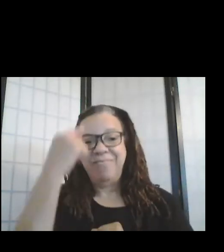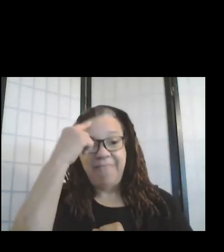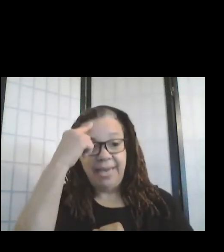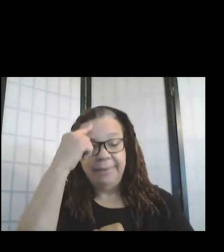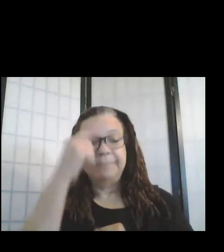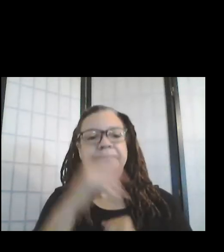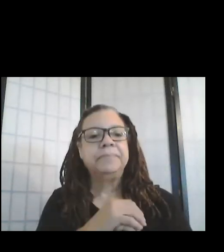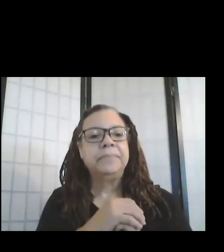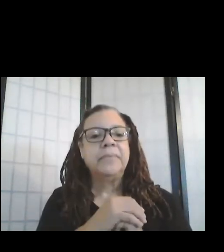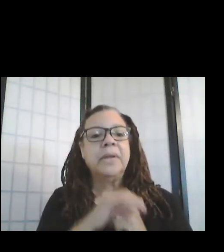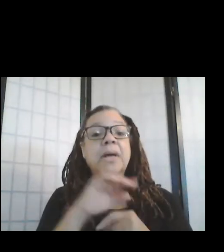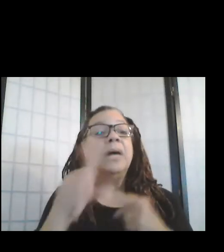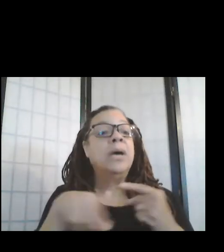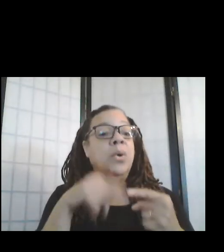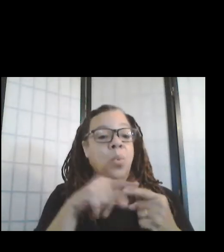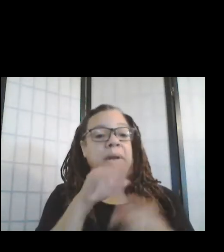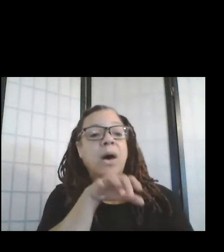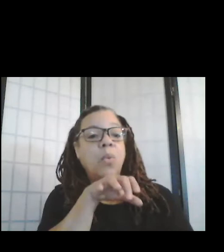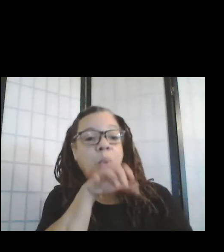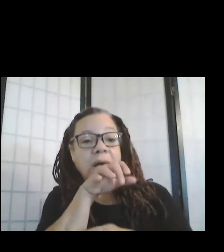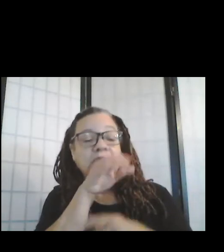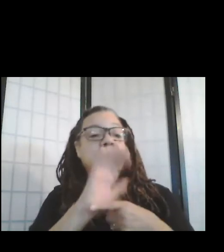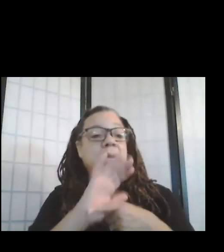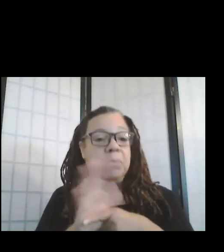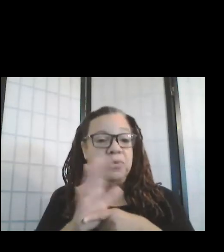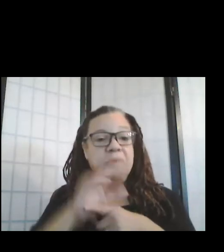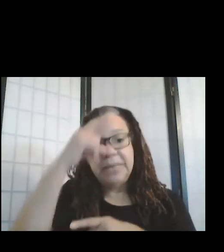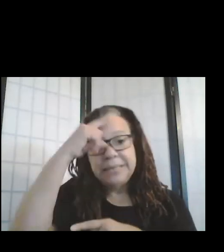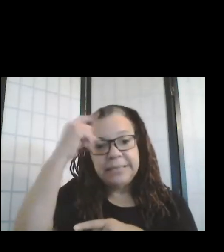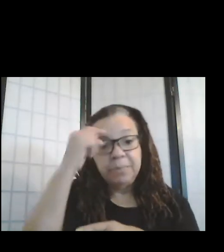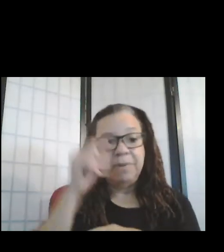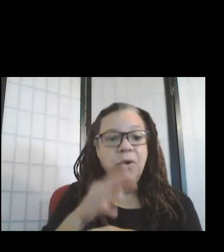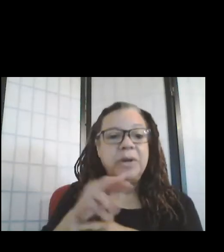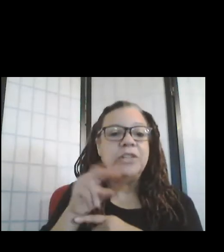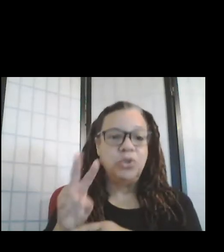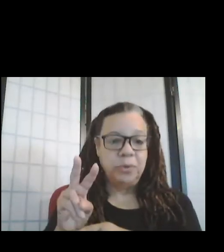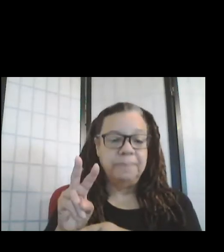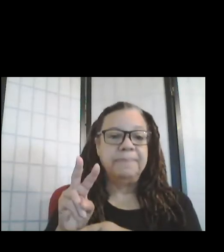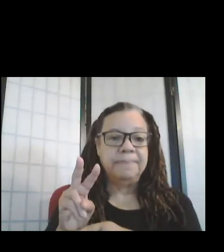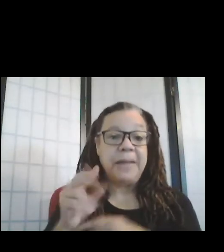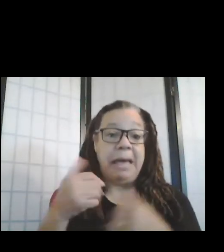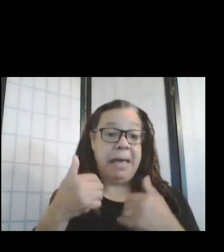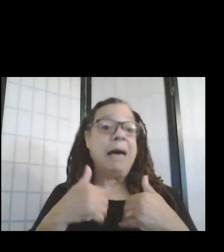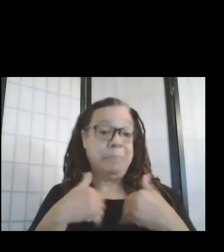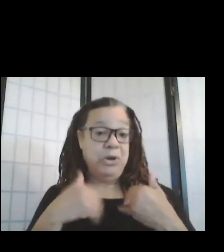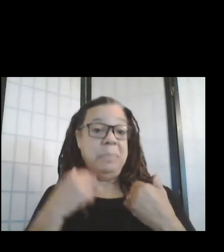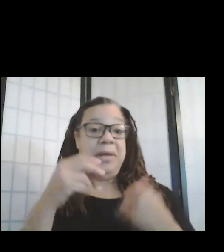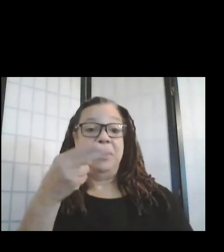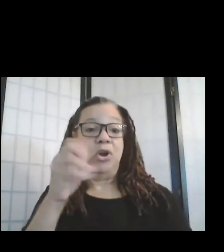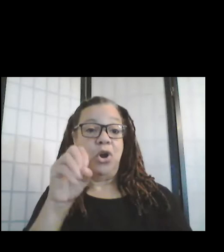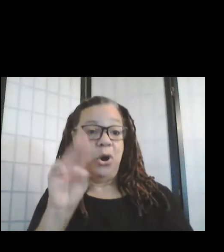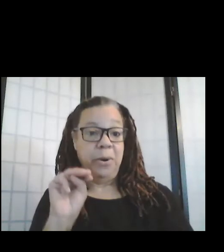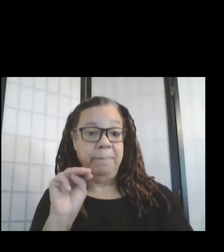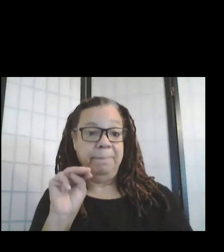When I watched Summer of 42, I could have been Hermie. That's the young man. I could have